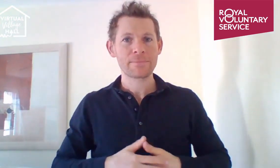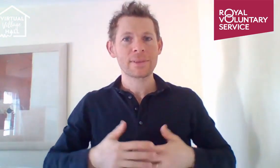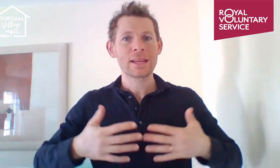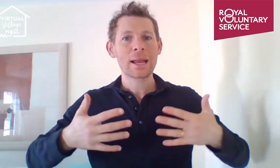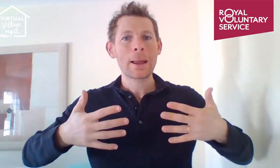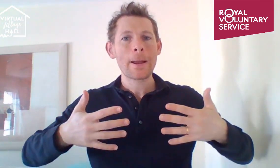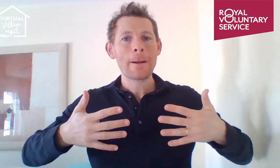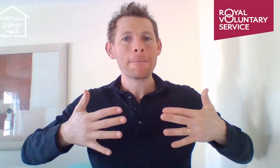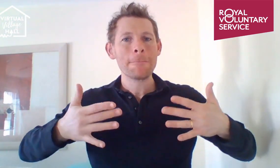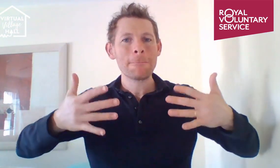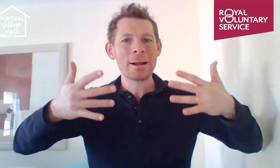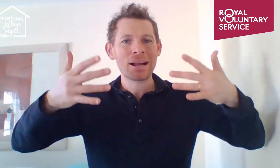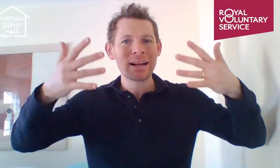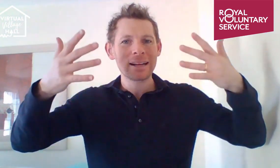maths.